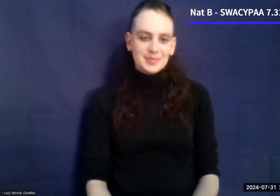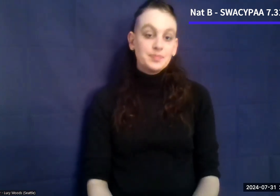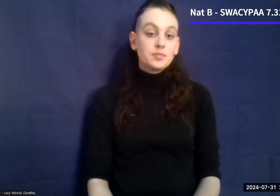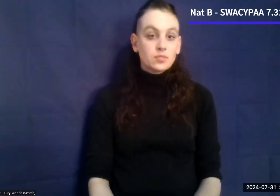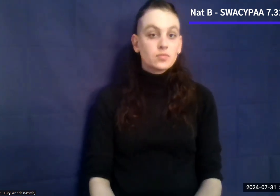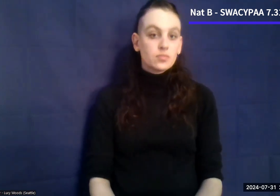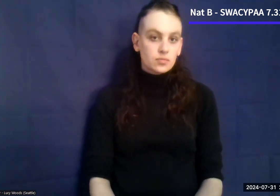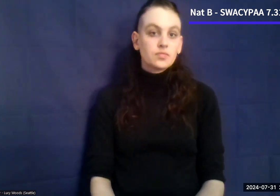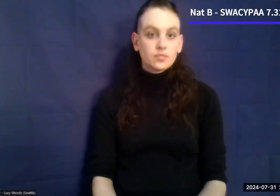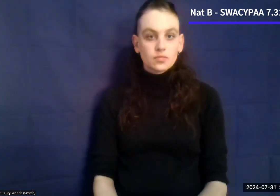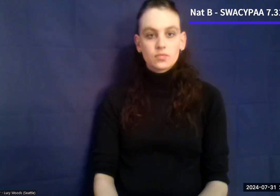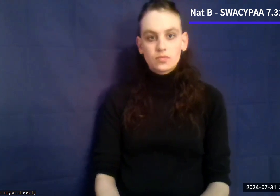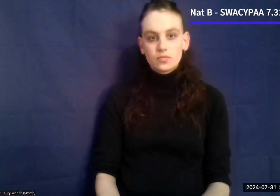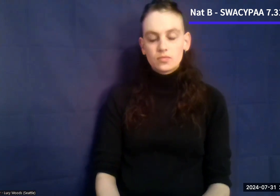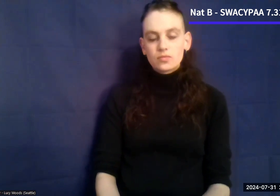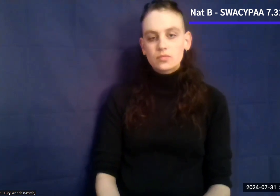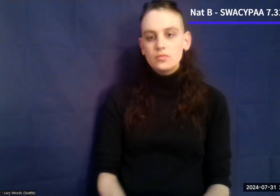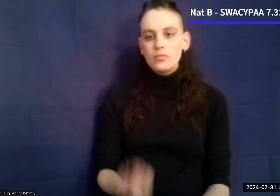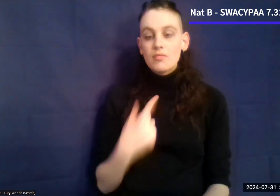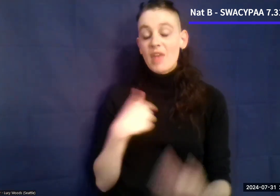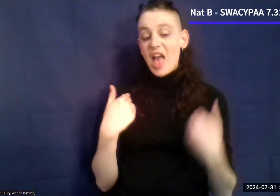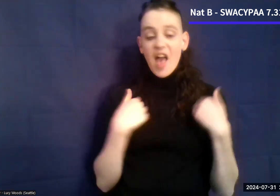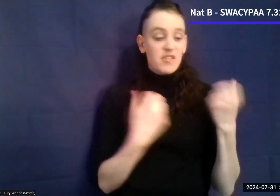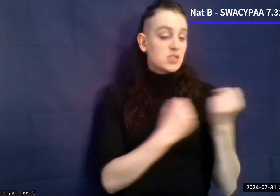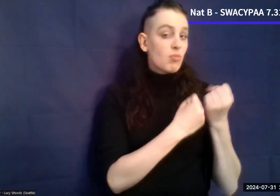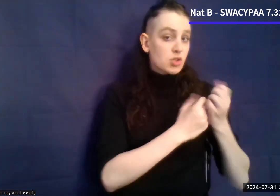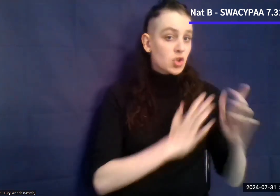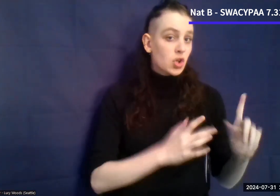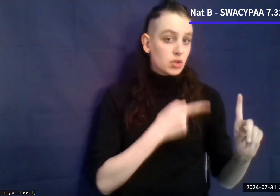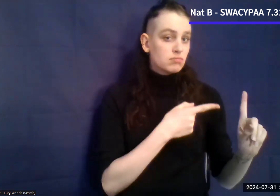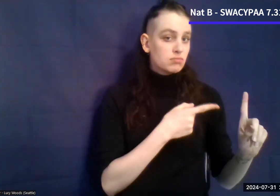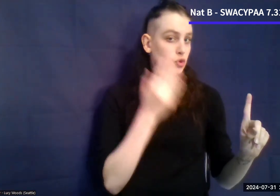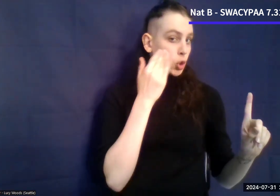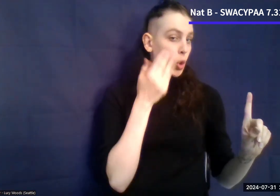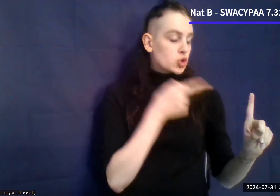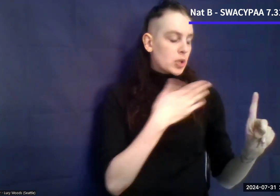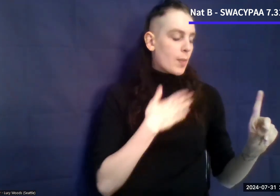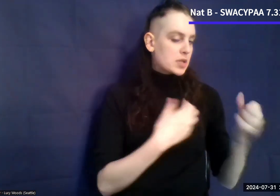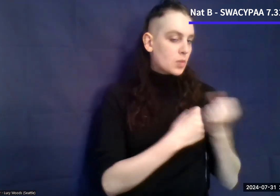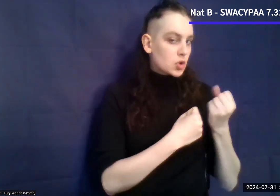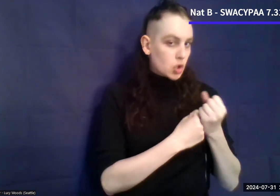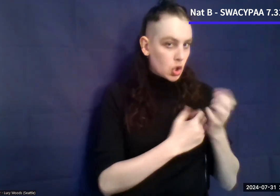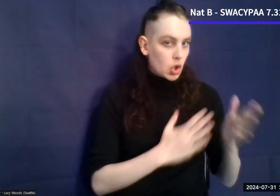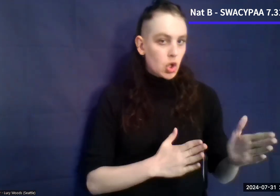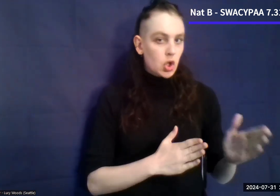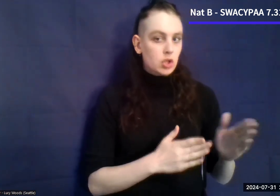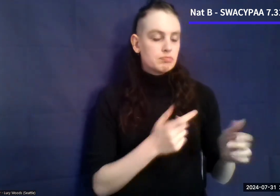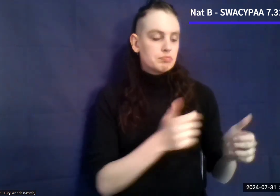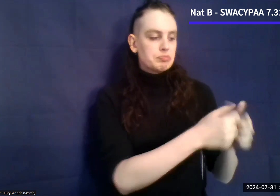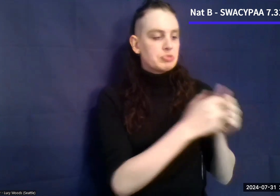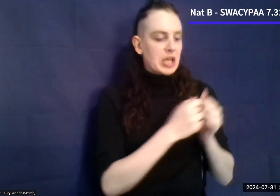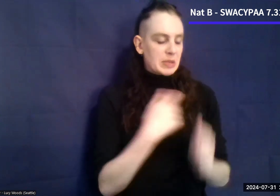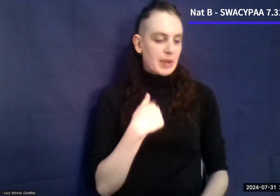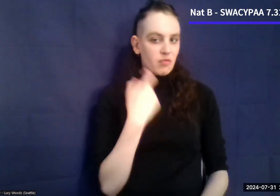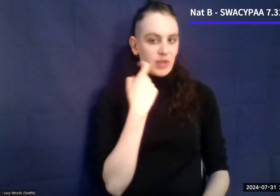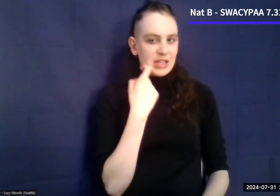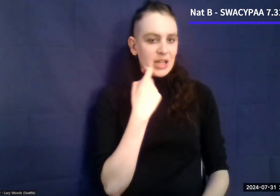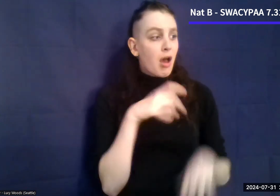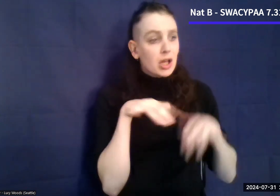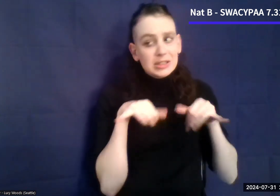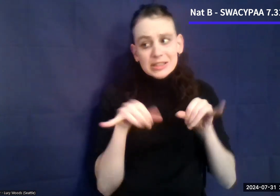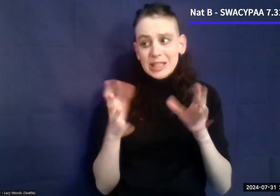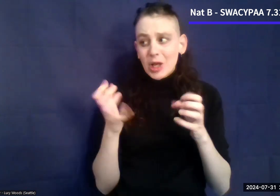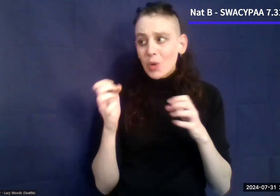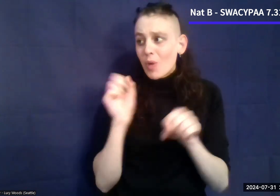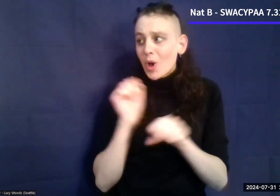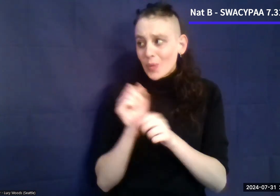And I have a sponsor. She knows she's my sponsor. She texted me the other day and was like, "You still want to work together?" I was like, "I know,